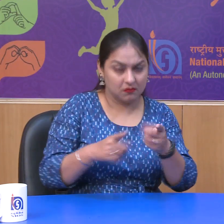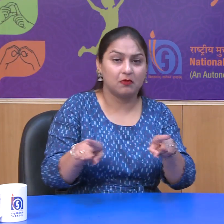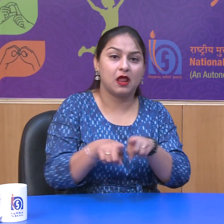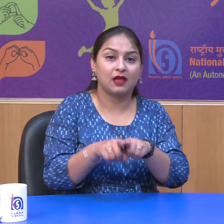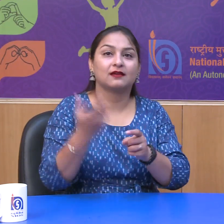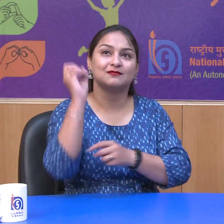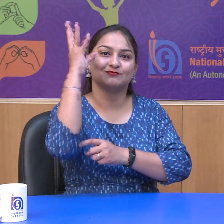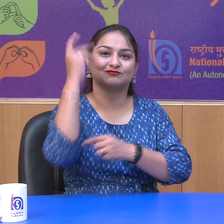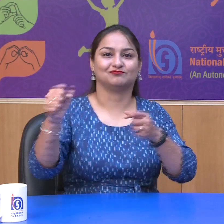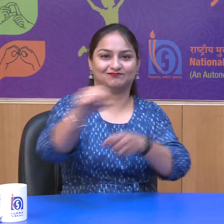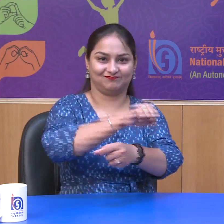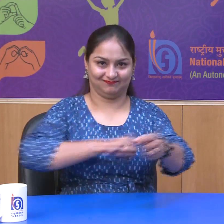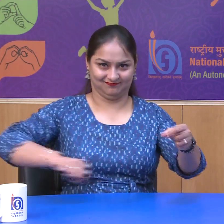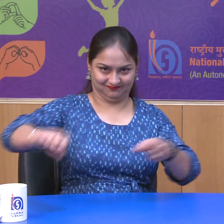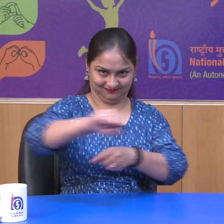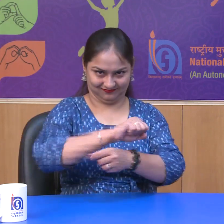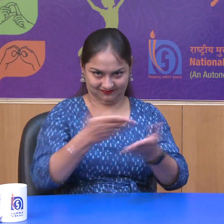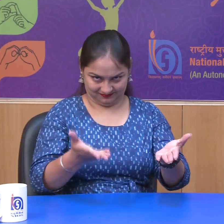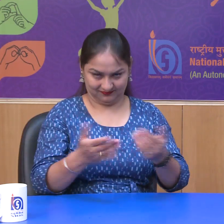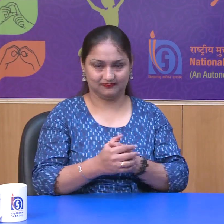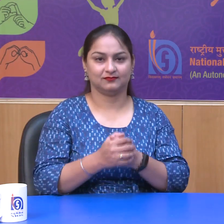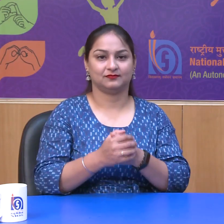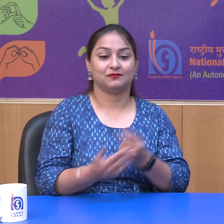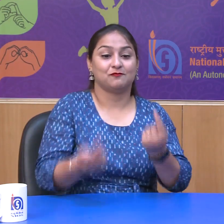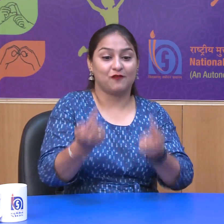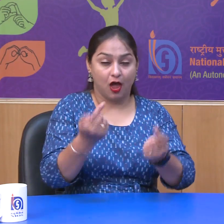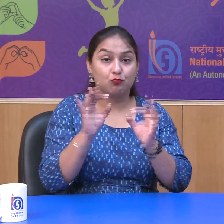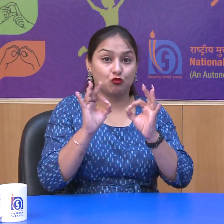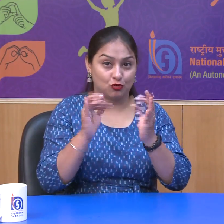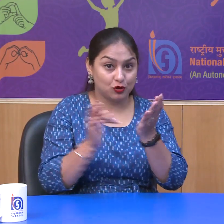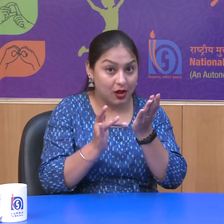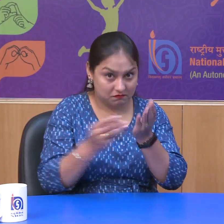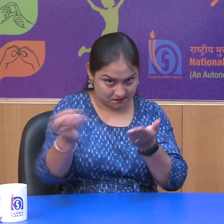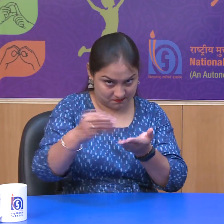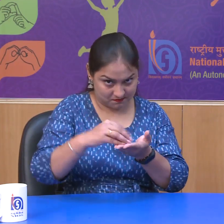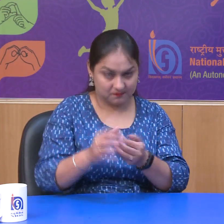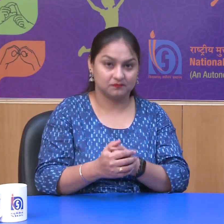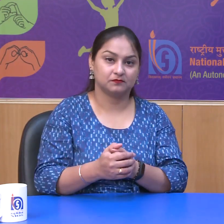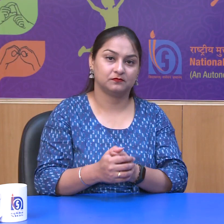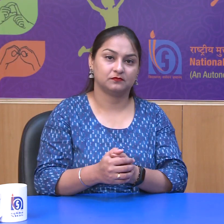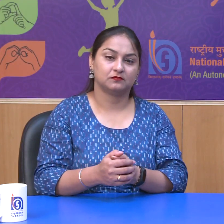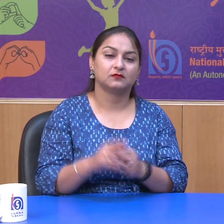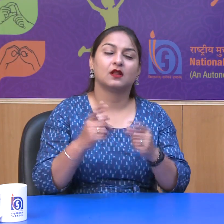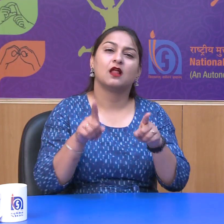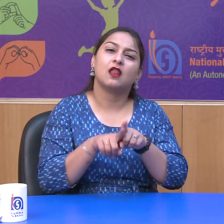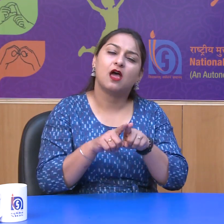tractors and farm inputs like chemical fertilizers,